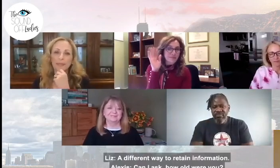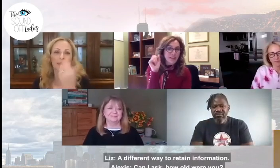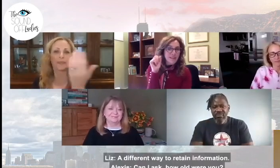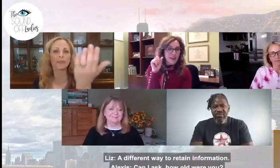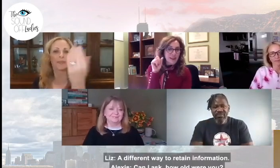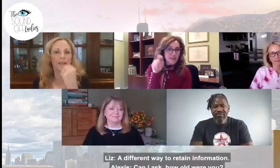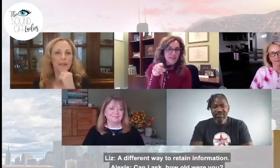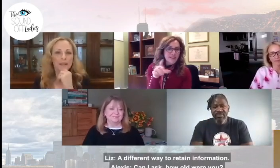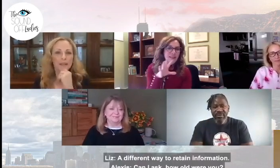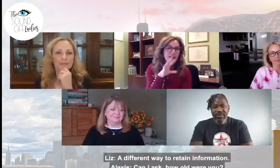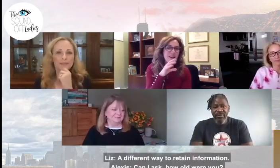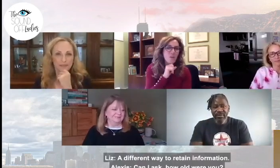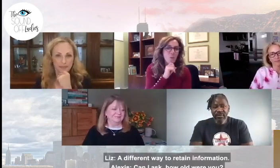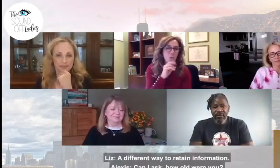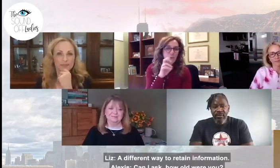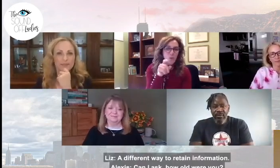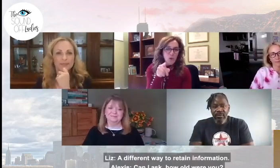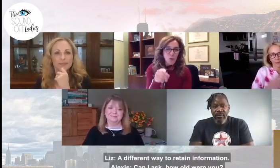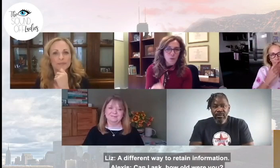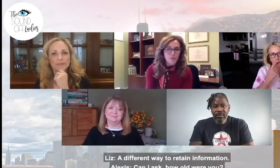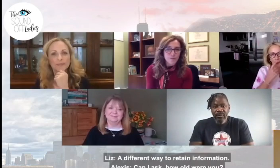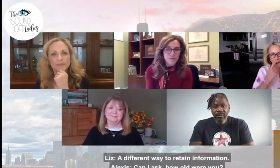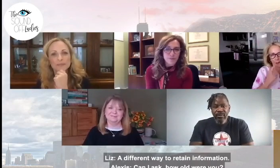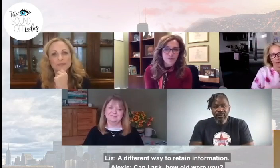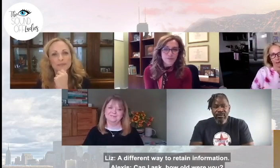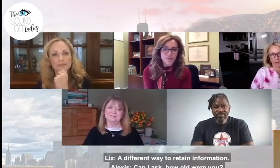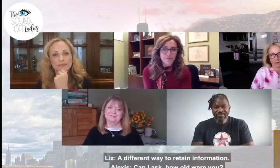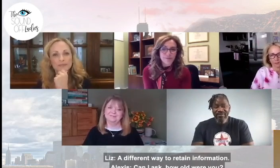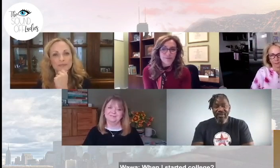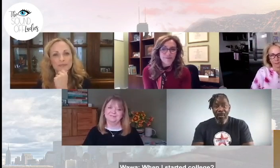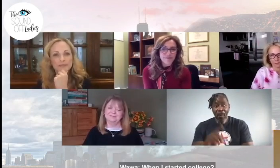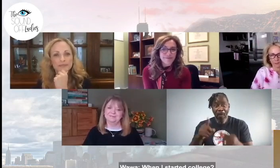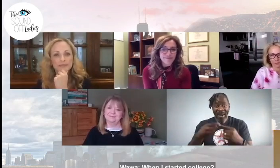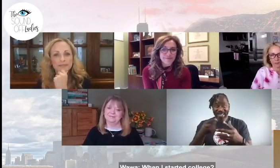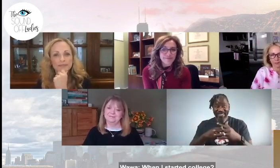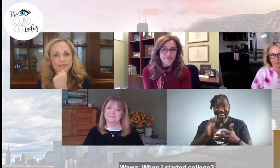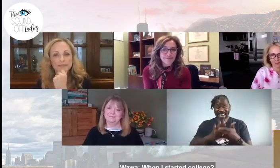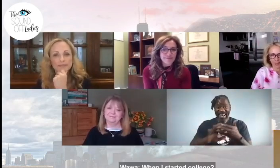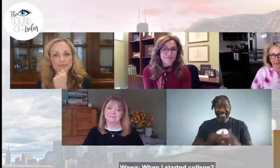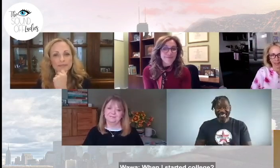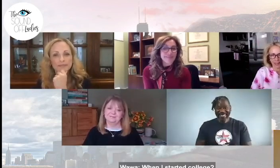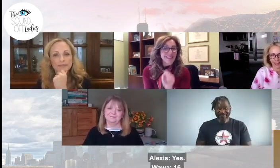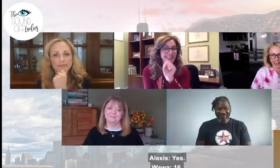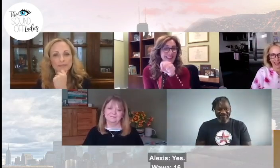way. I have a question, Alexa says. How old were you when you started college?